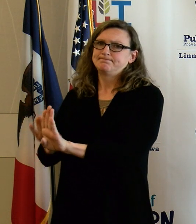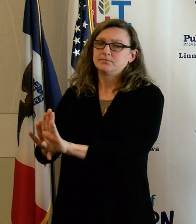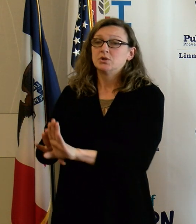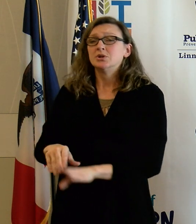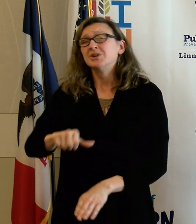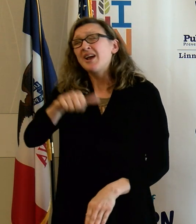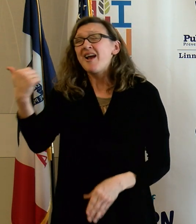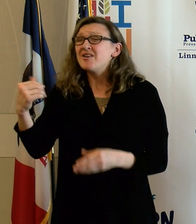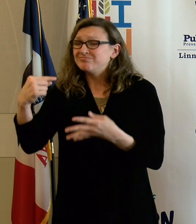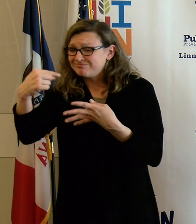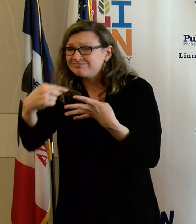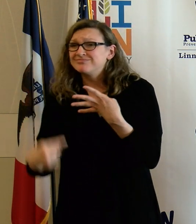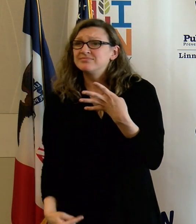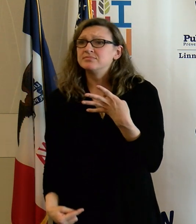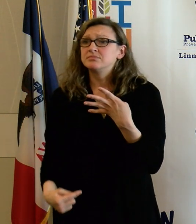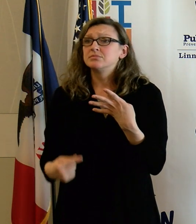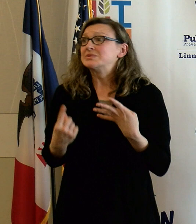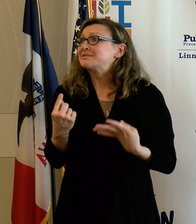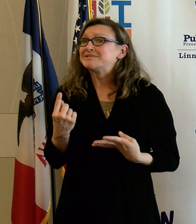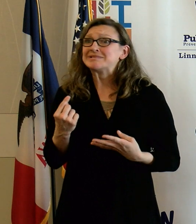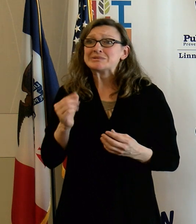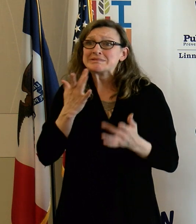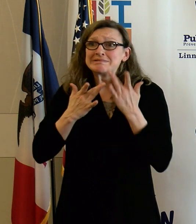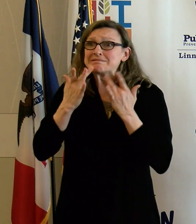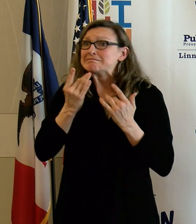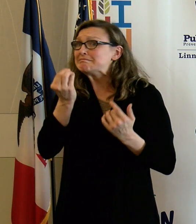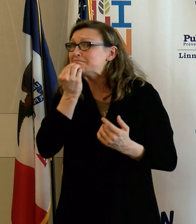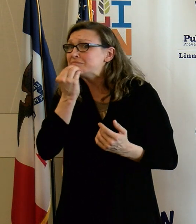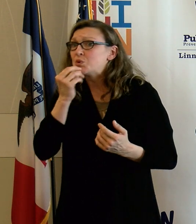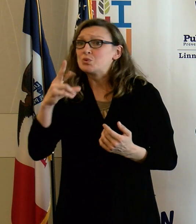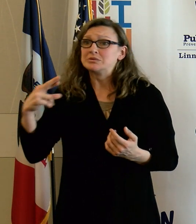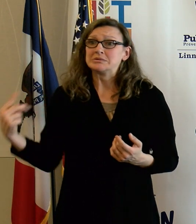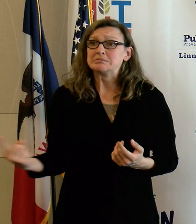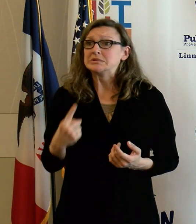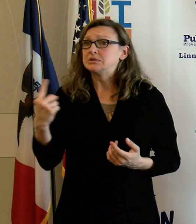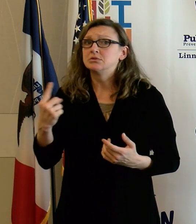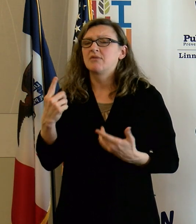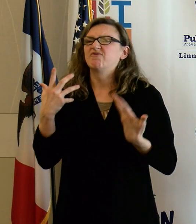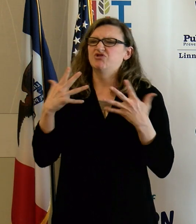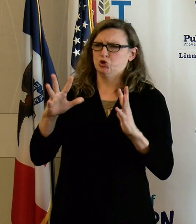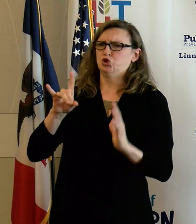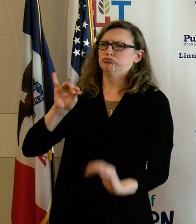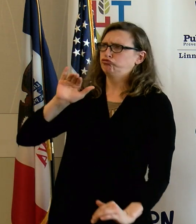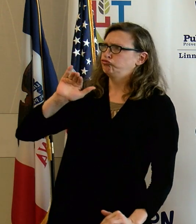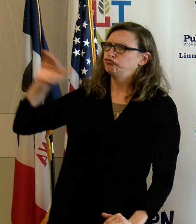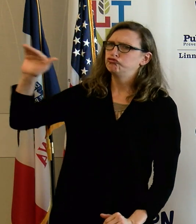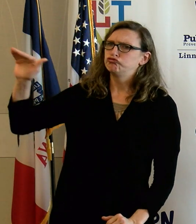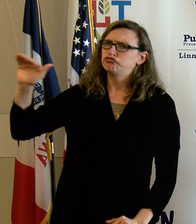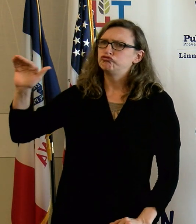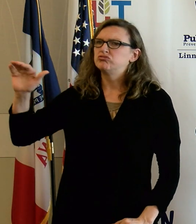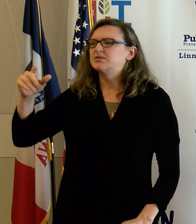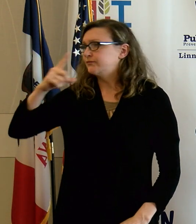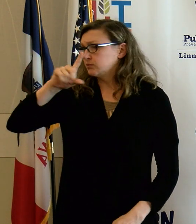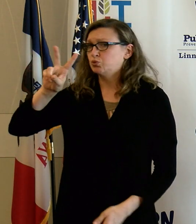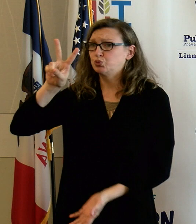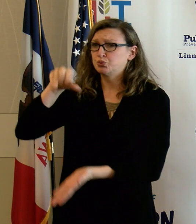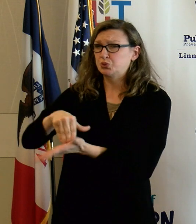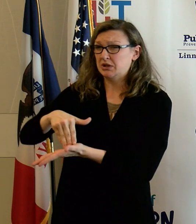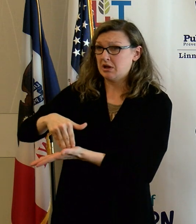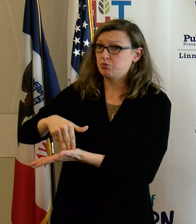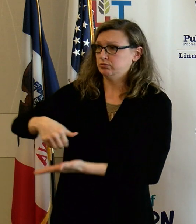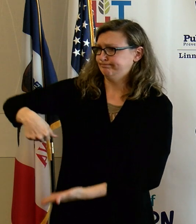requesting 2,000 disposable grocery sacks to bundle meals for delivery. Please